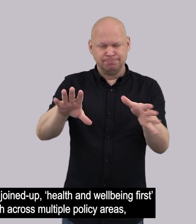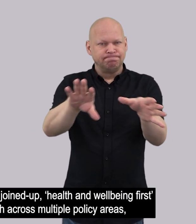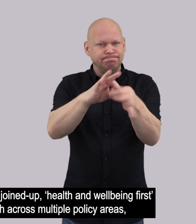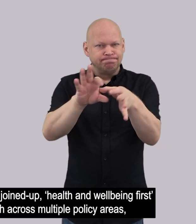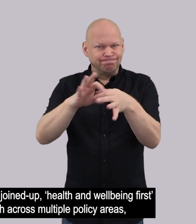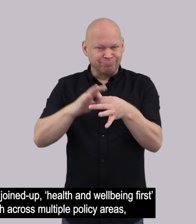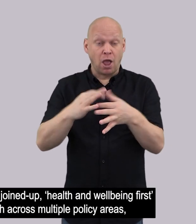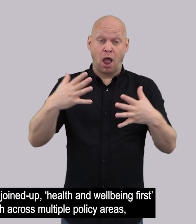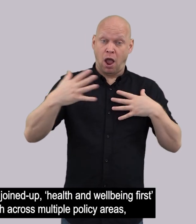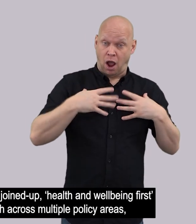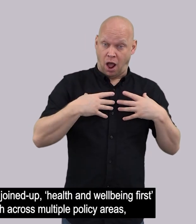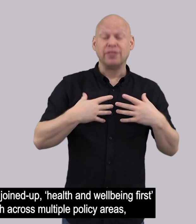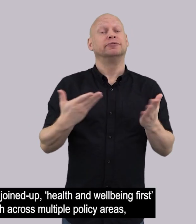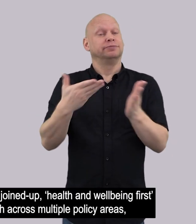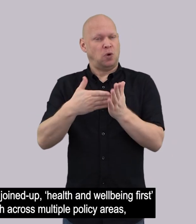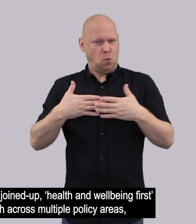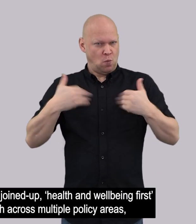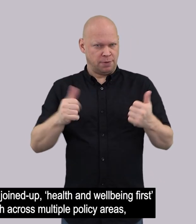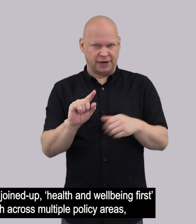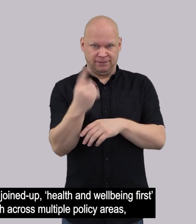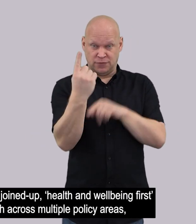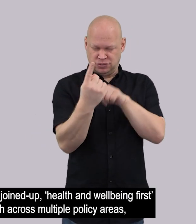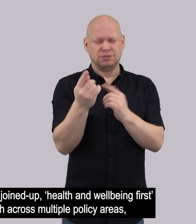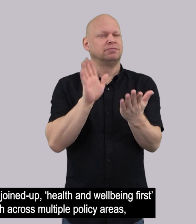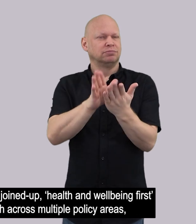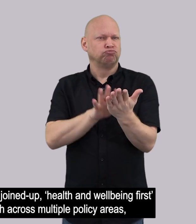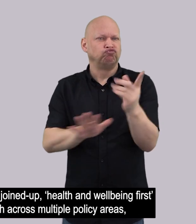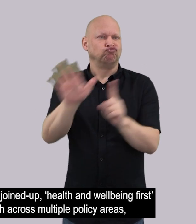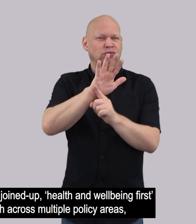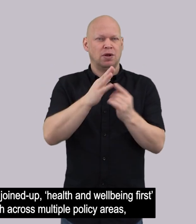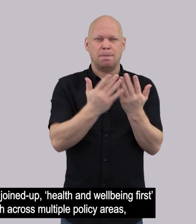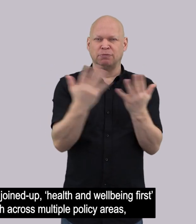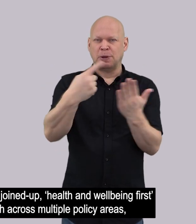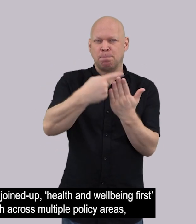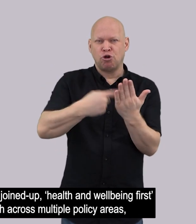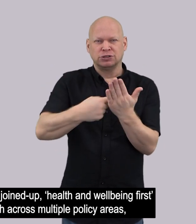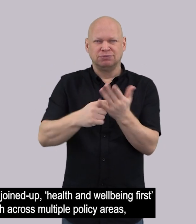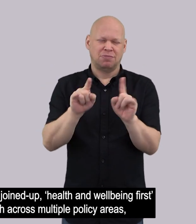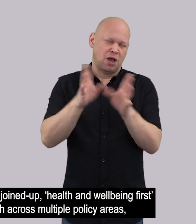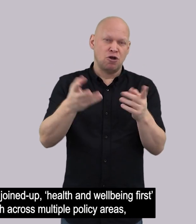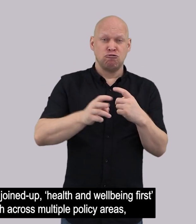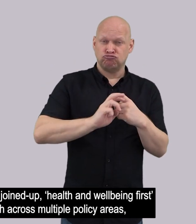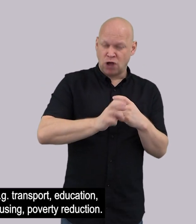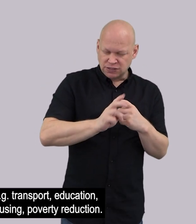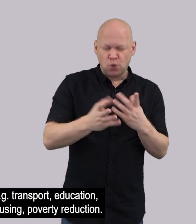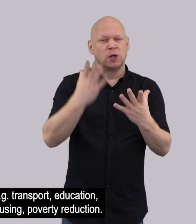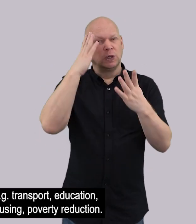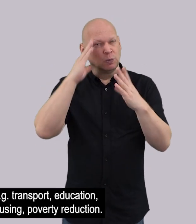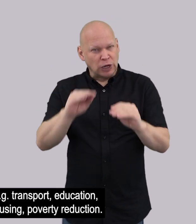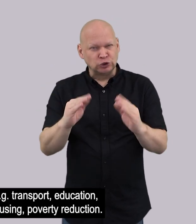This requires a joined-up health and wellbeing first approach across multiple policy areas, e.g. transport, education,